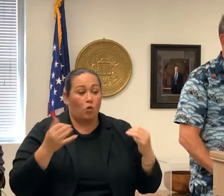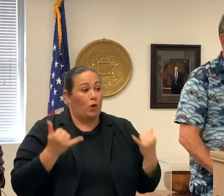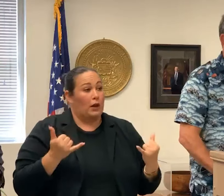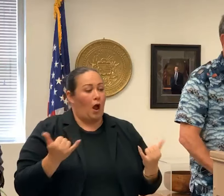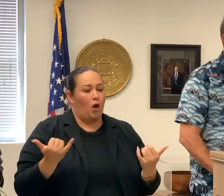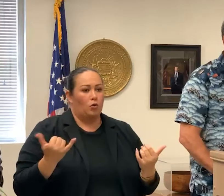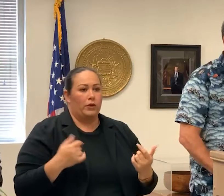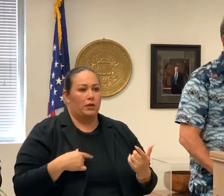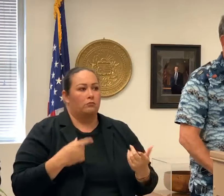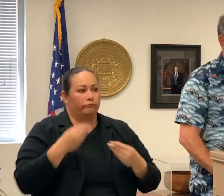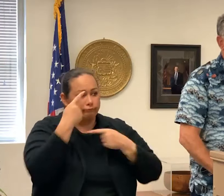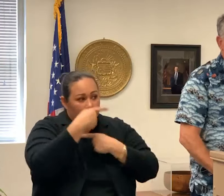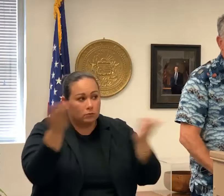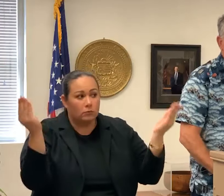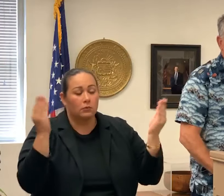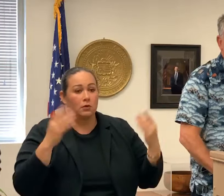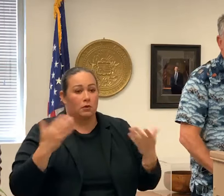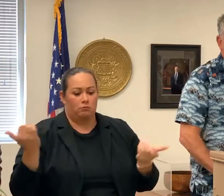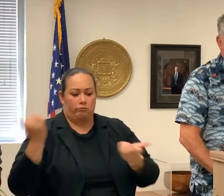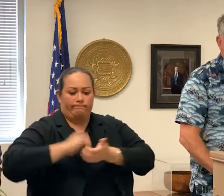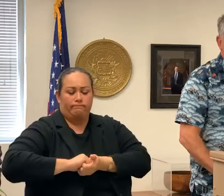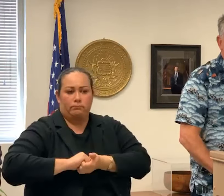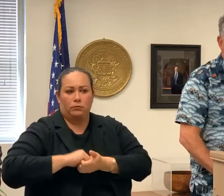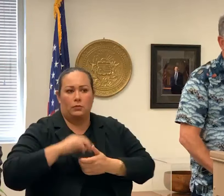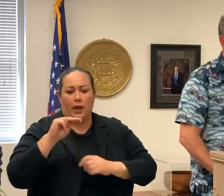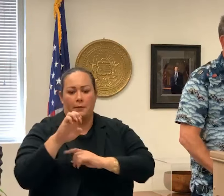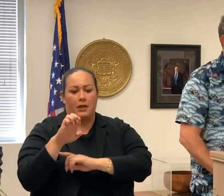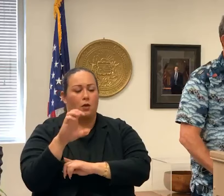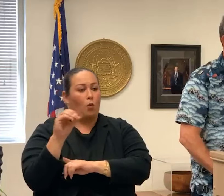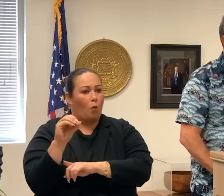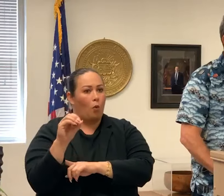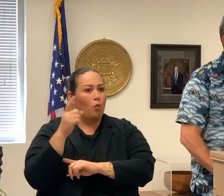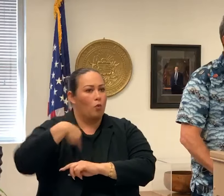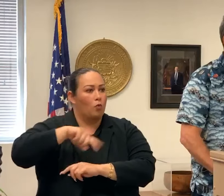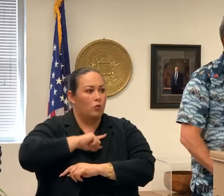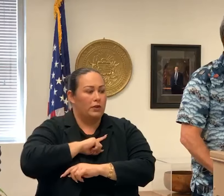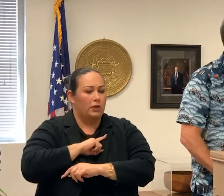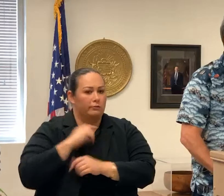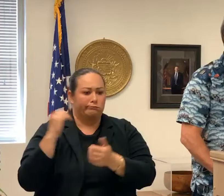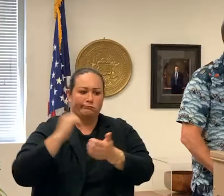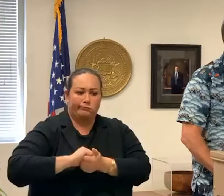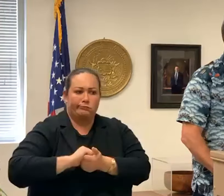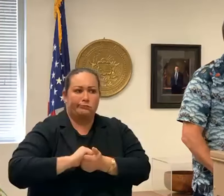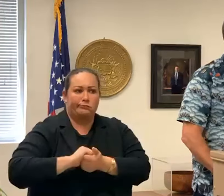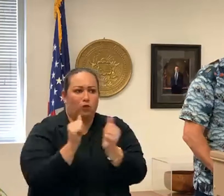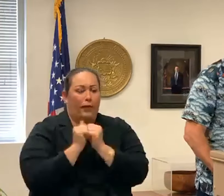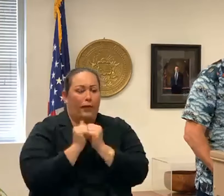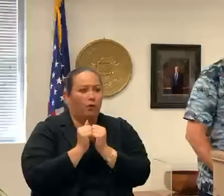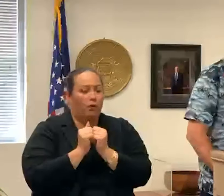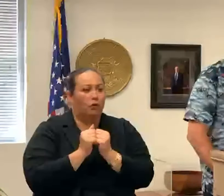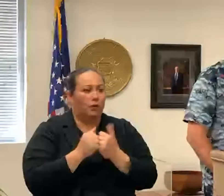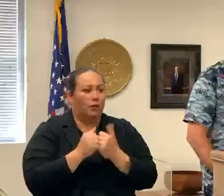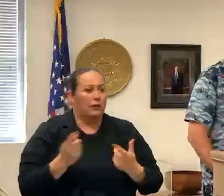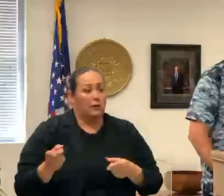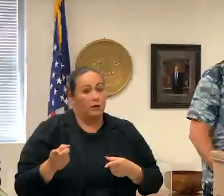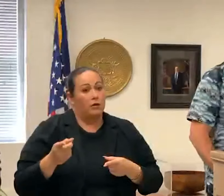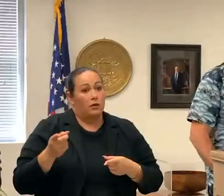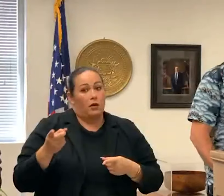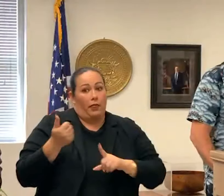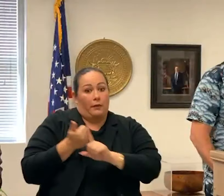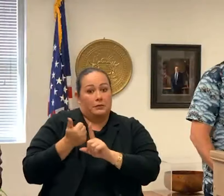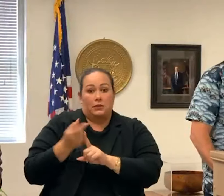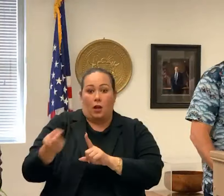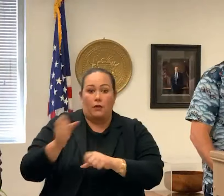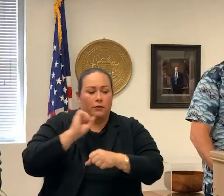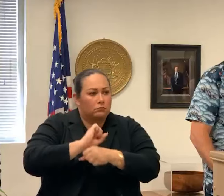Opportunity. Thank you, Debbie. Maui Economic Opportunity has worked tirelessly